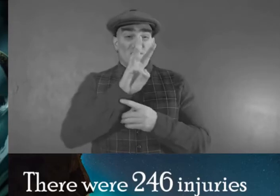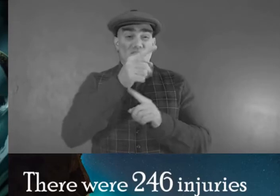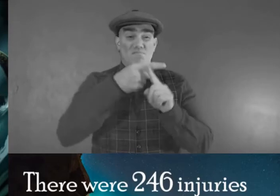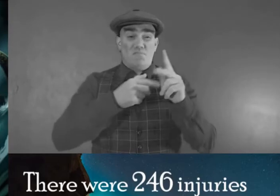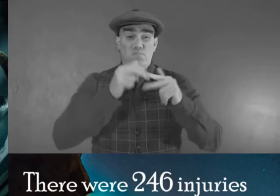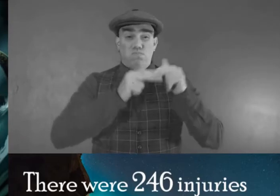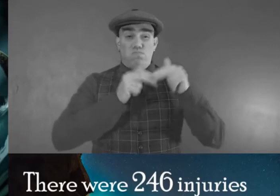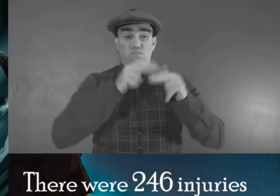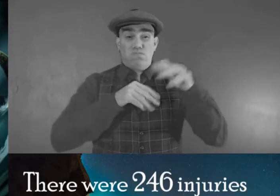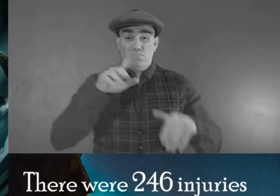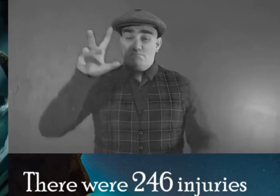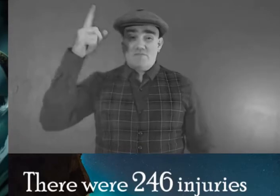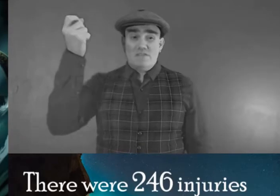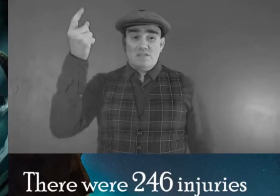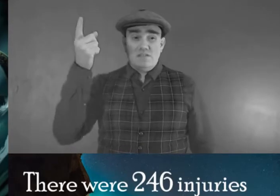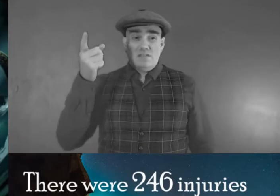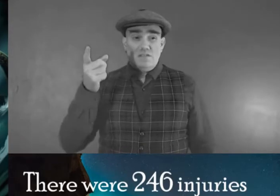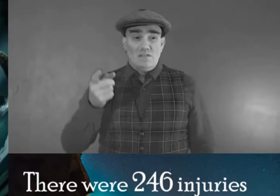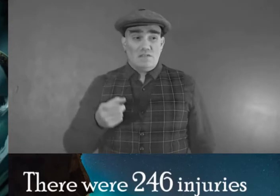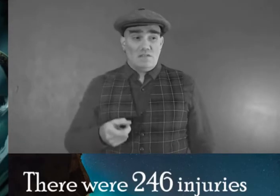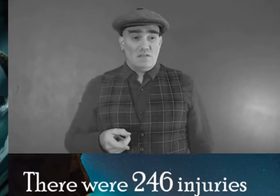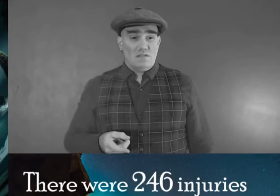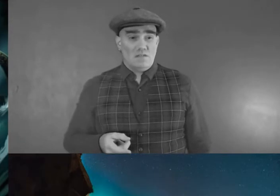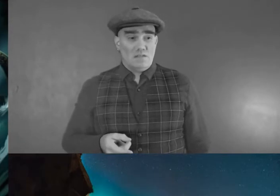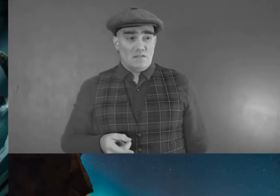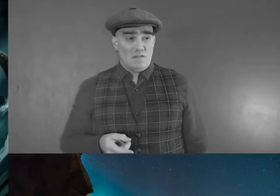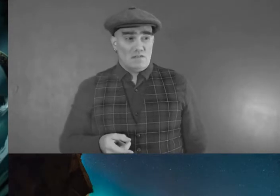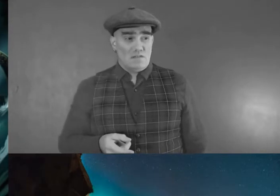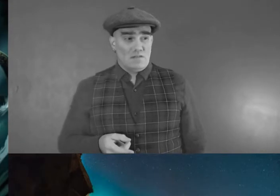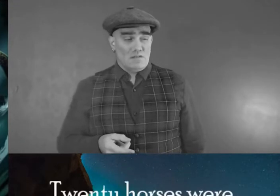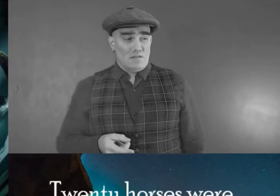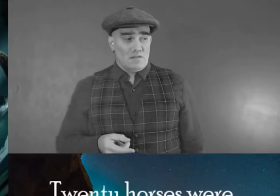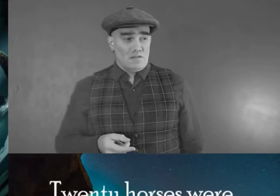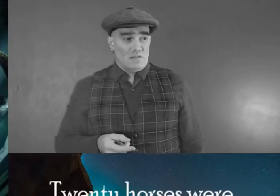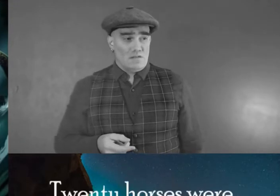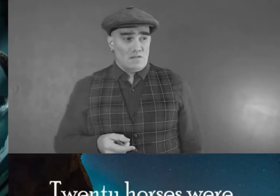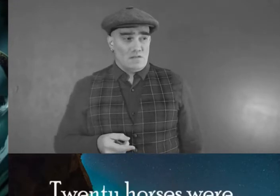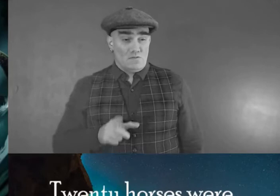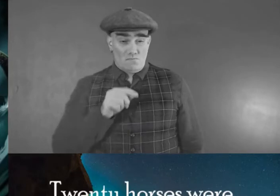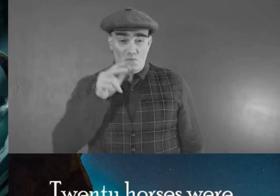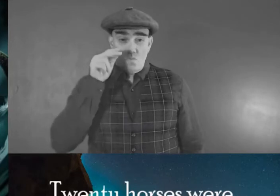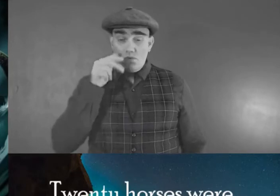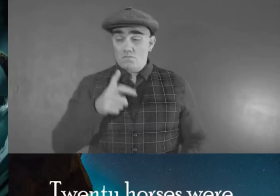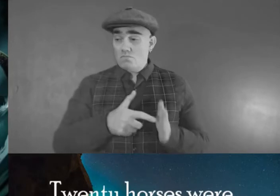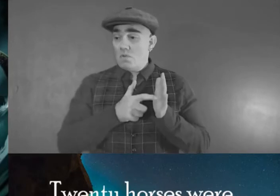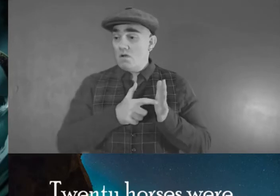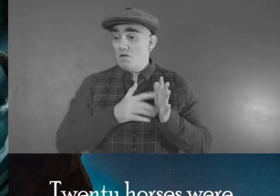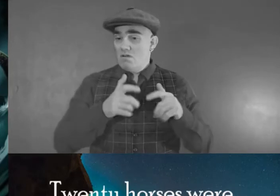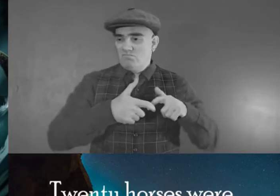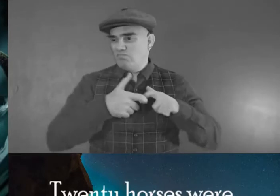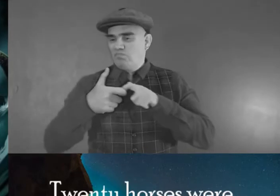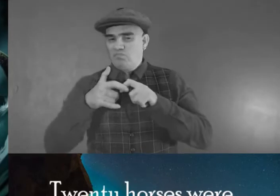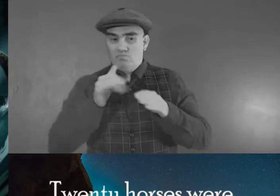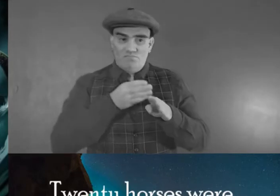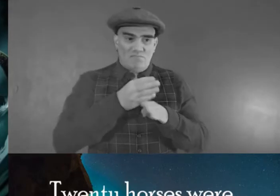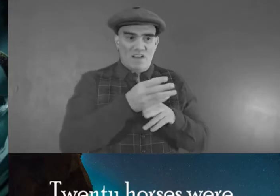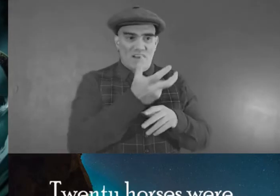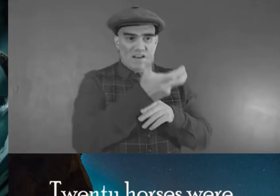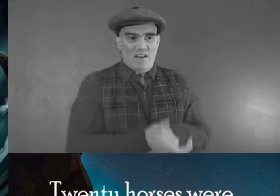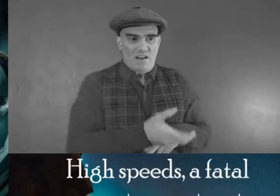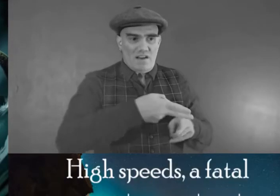recorded during the ship's 26-month construction in Belfast. 22 horses were required to carry the main